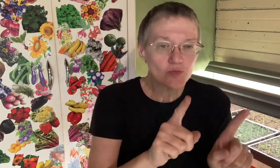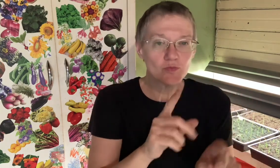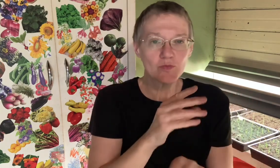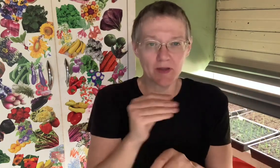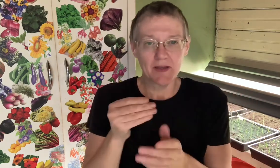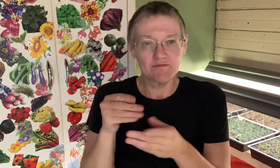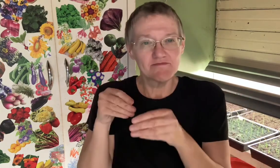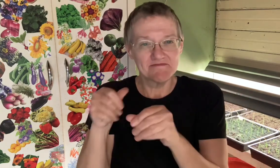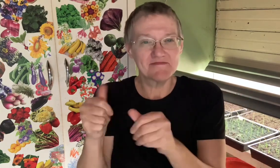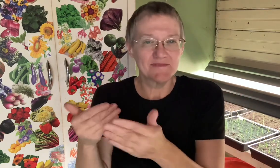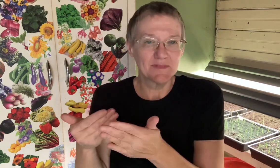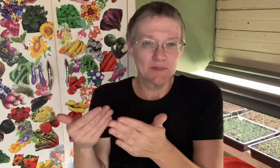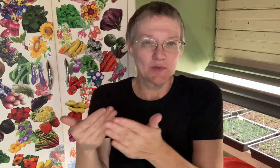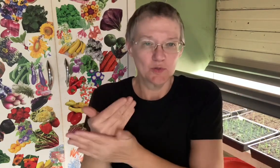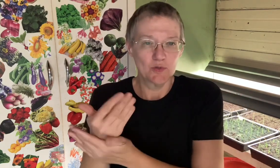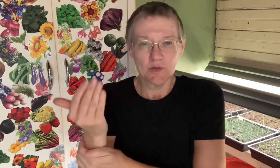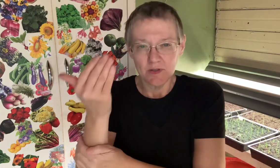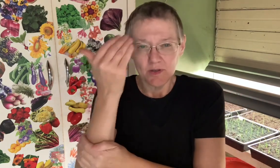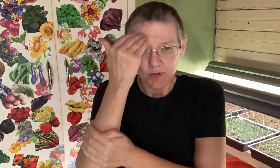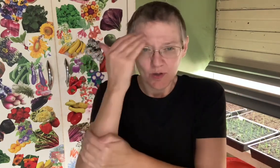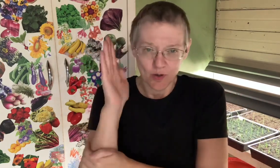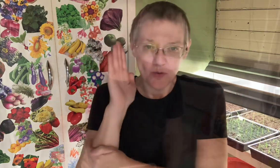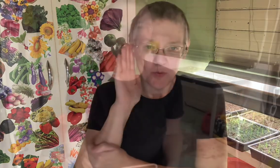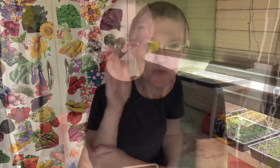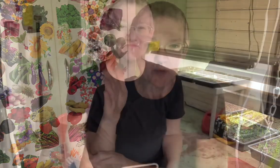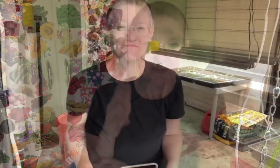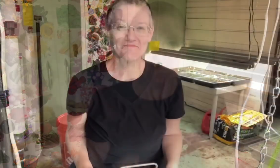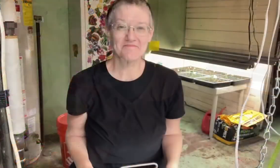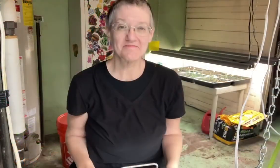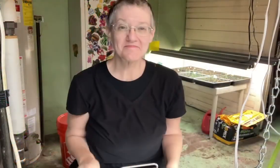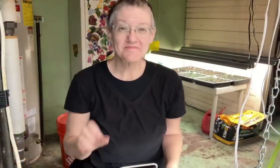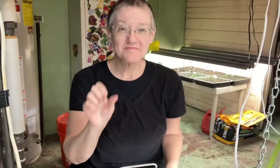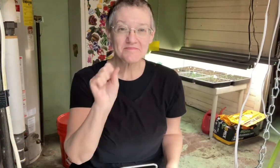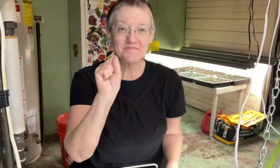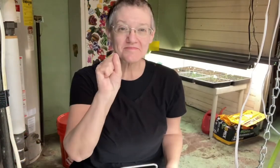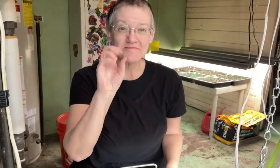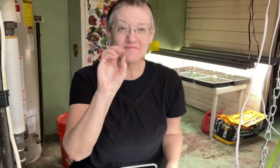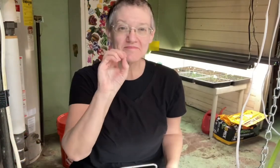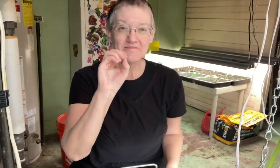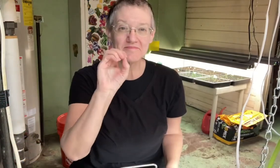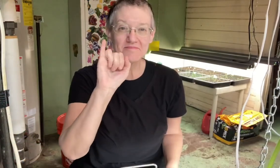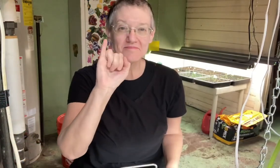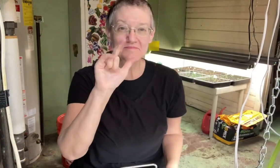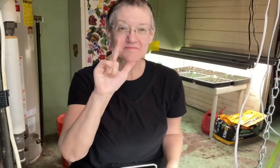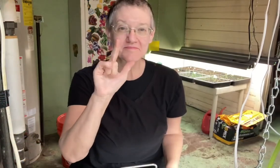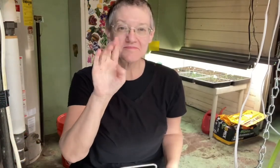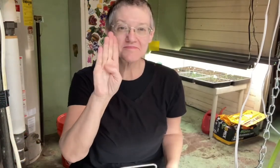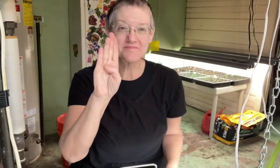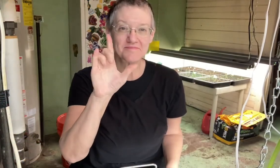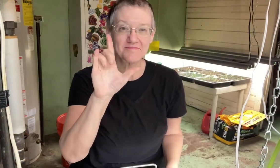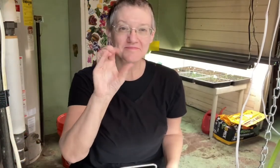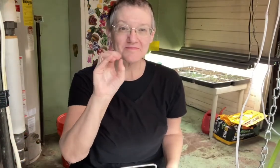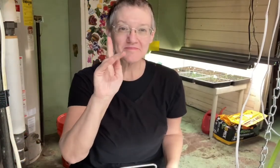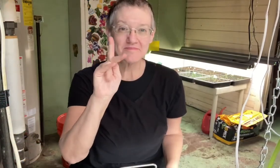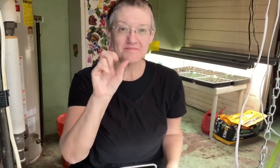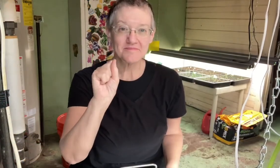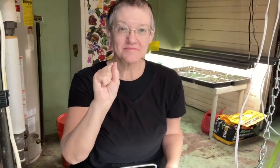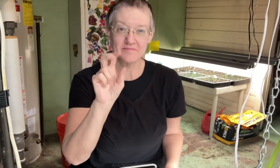see if they germinate and plant the ones that I know will be good. So we're going to use